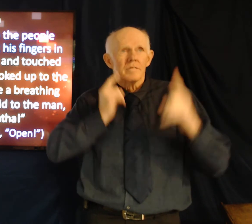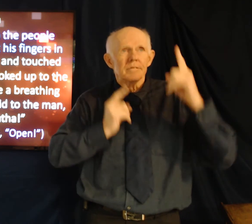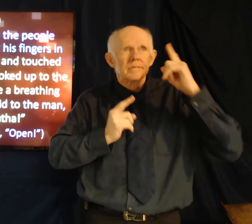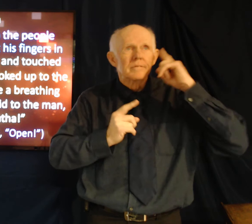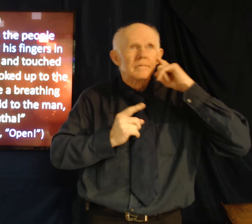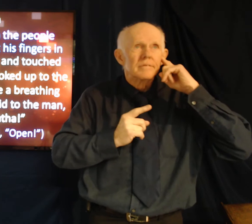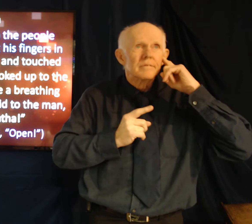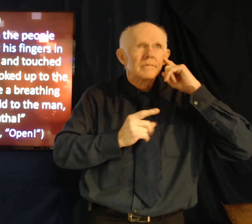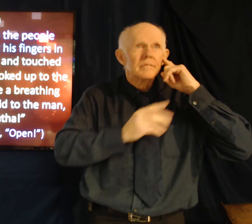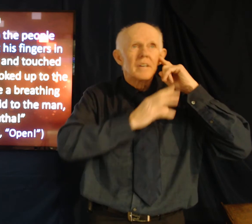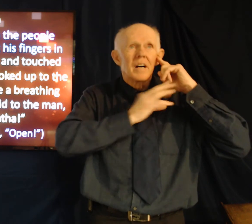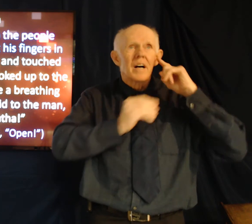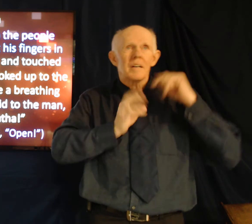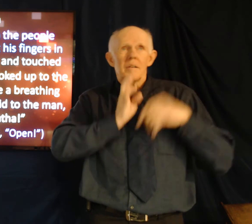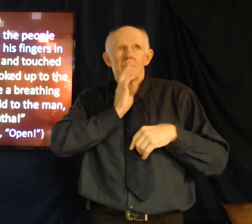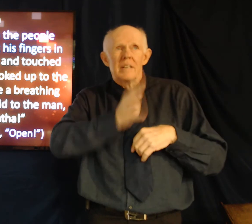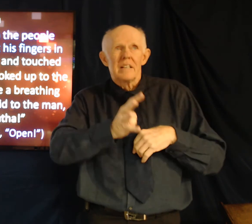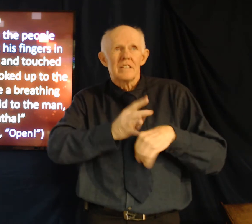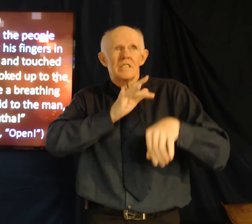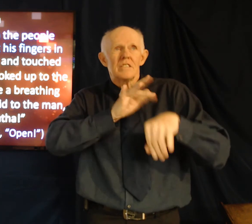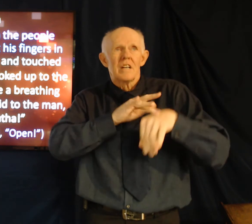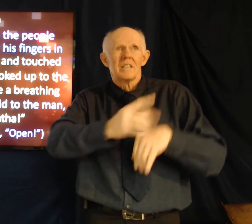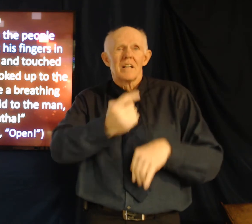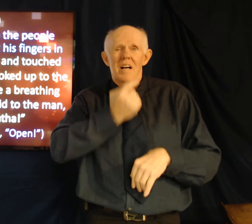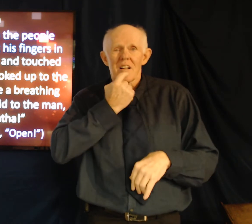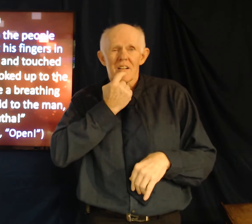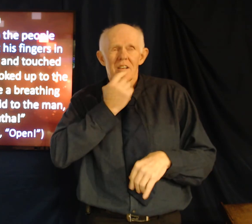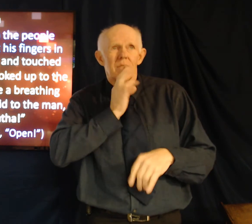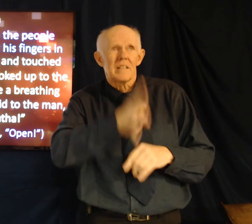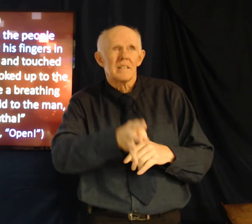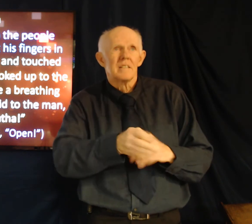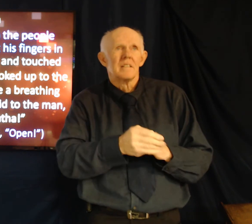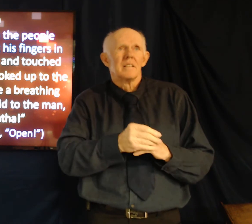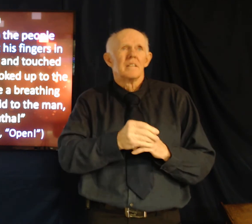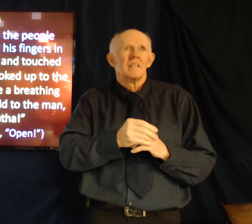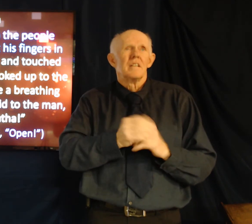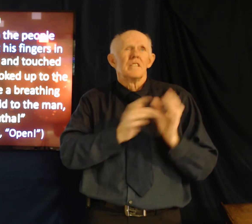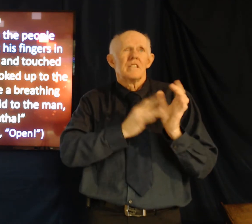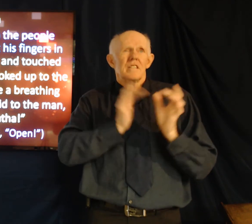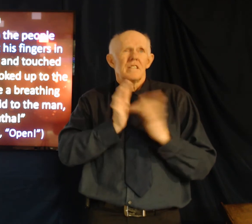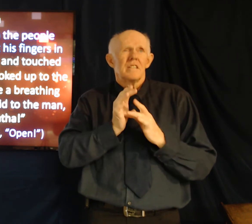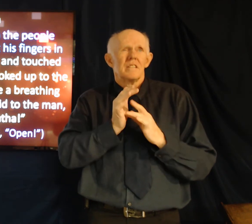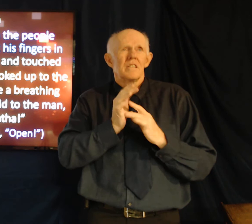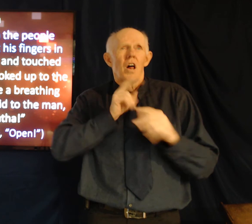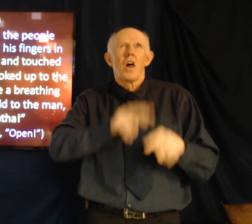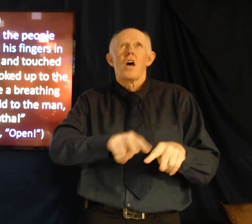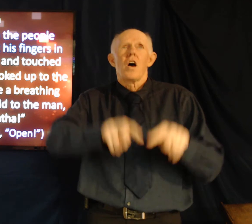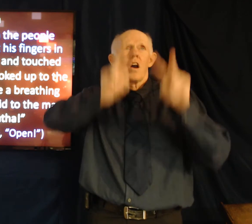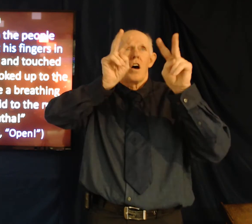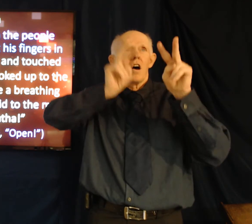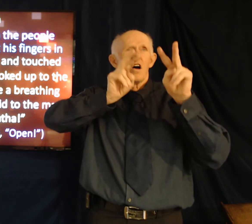in the man's ears. Then Jesus spit and touched the man's tongue.